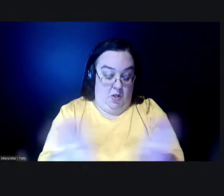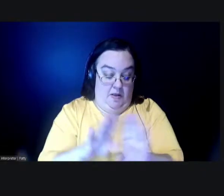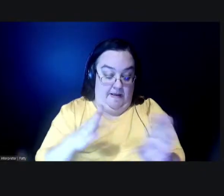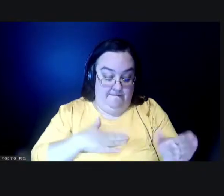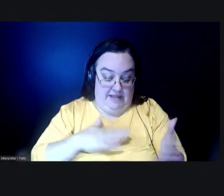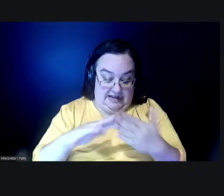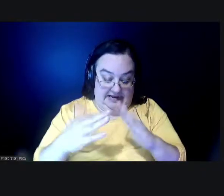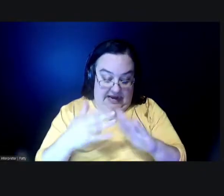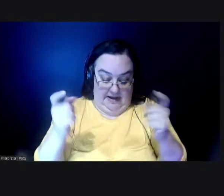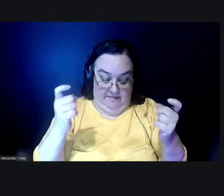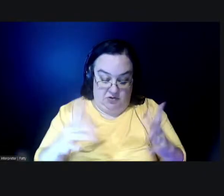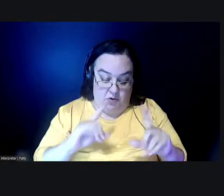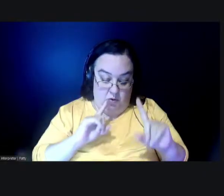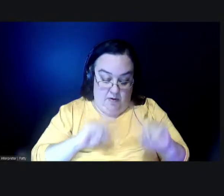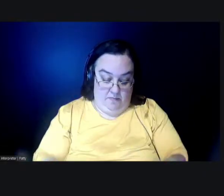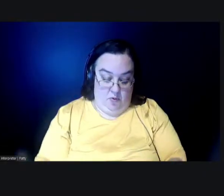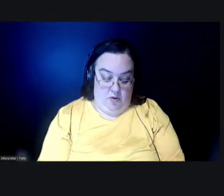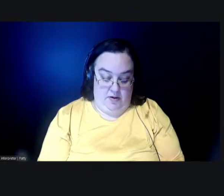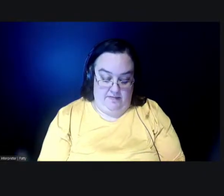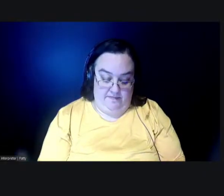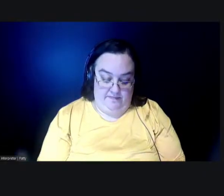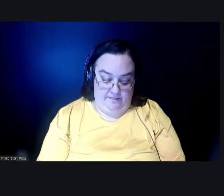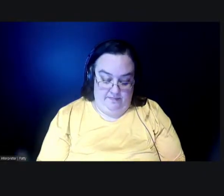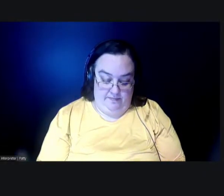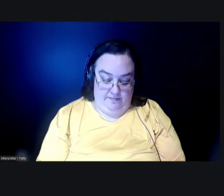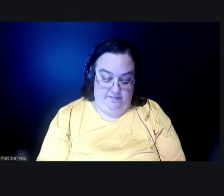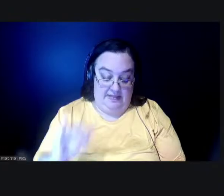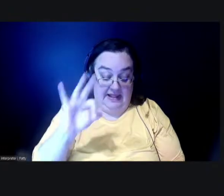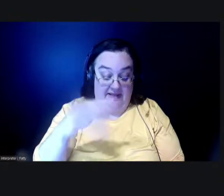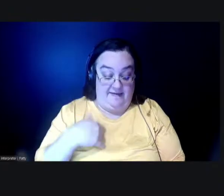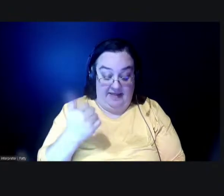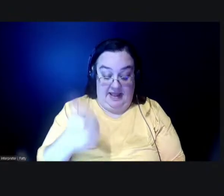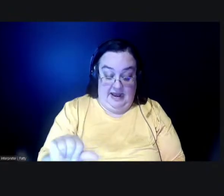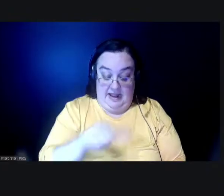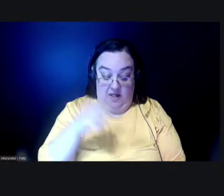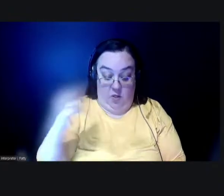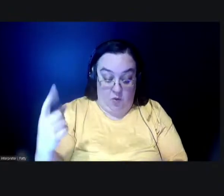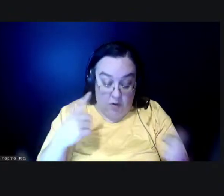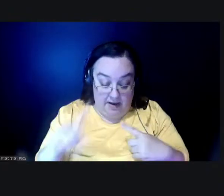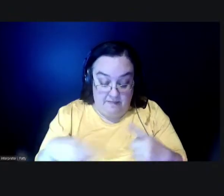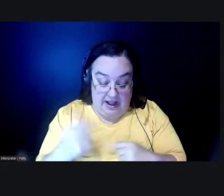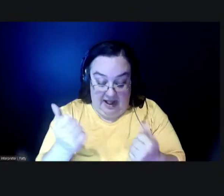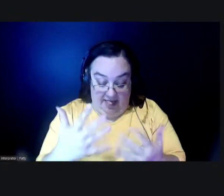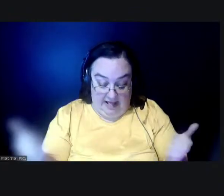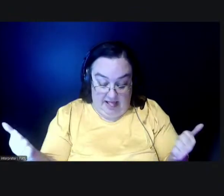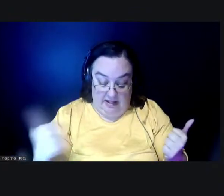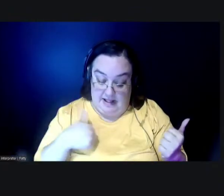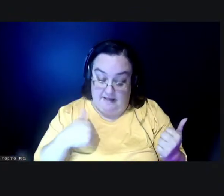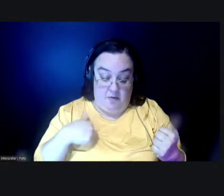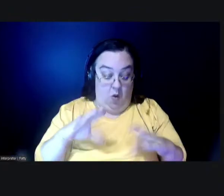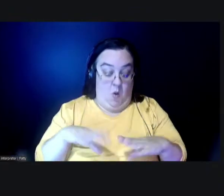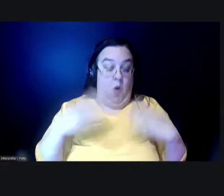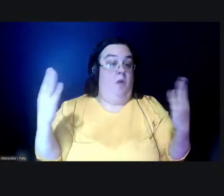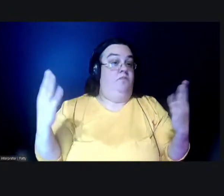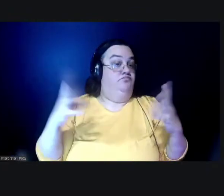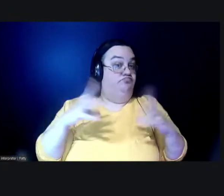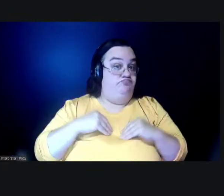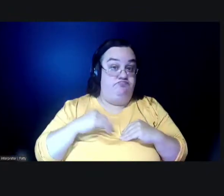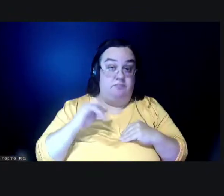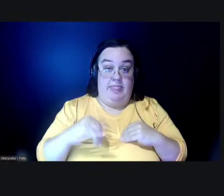administrator report. And if you have any additional questions about anything else, I'm open to entertain those right now.